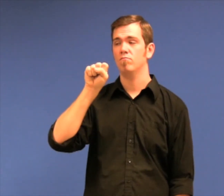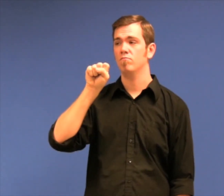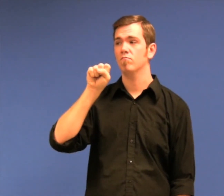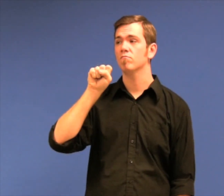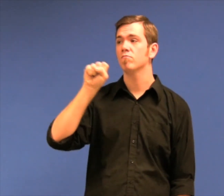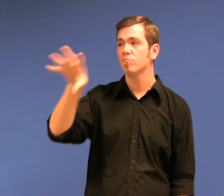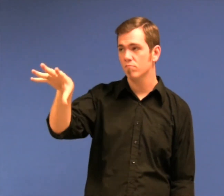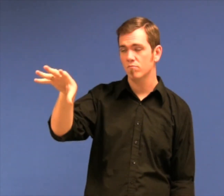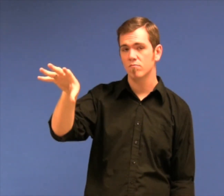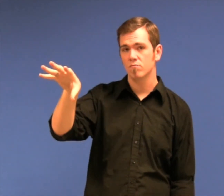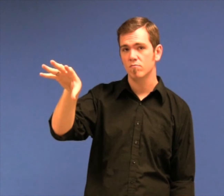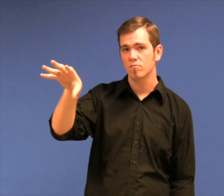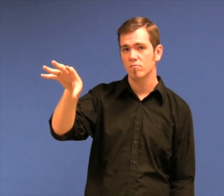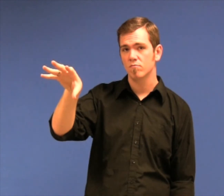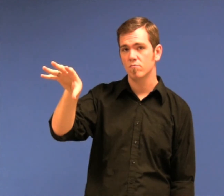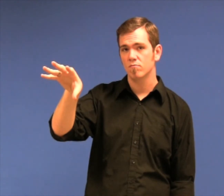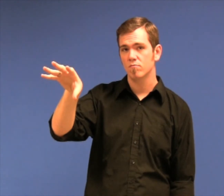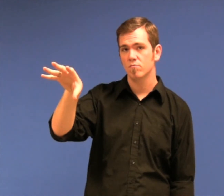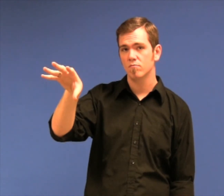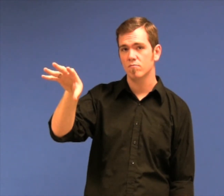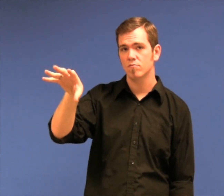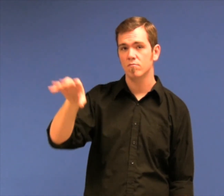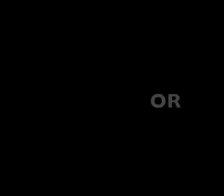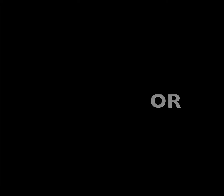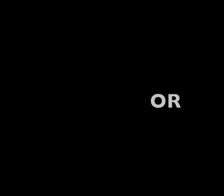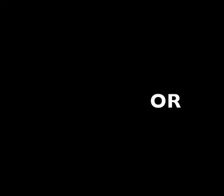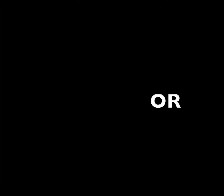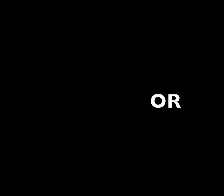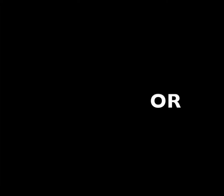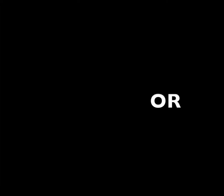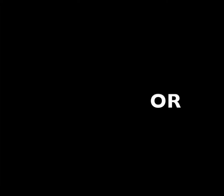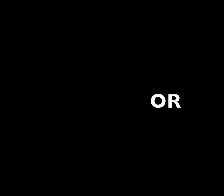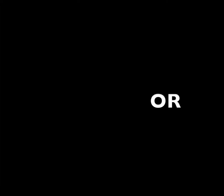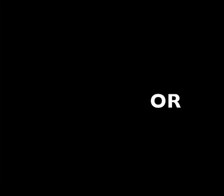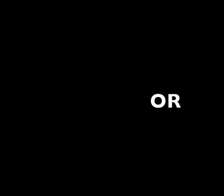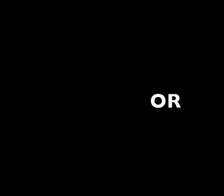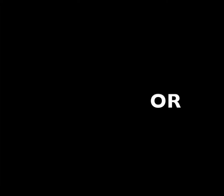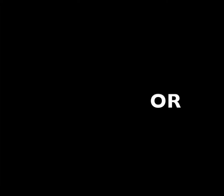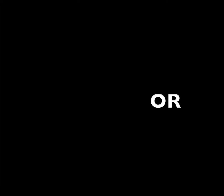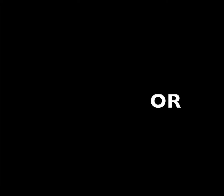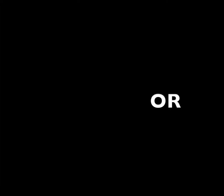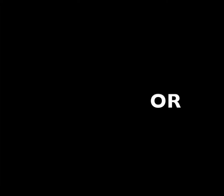or excuse me, send, or we have the sign